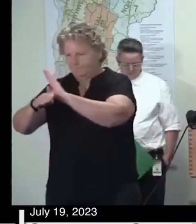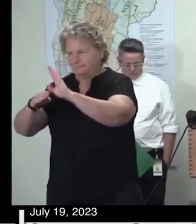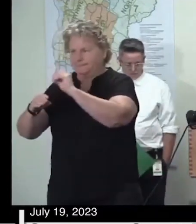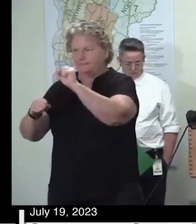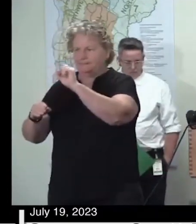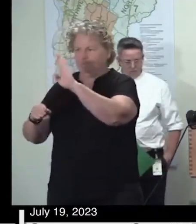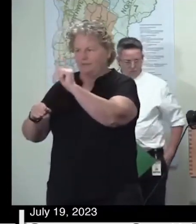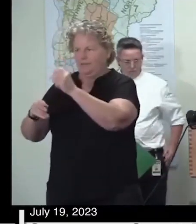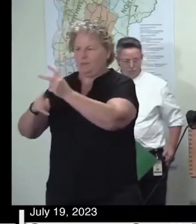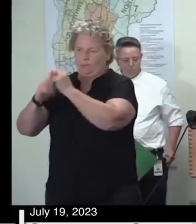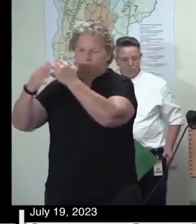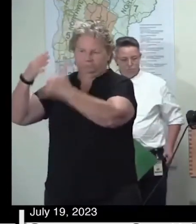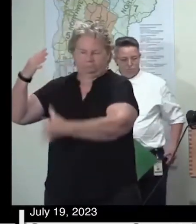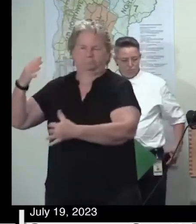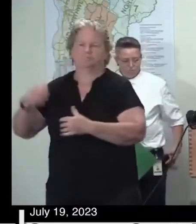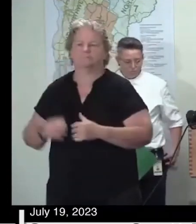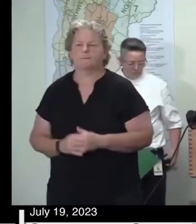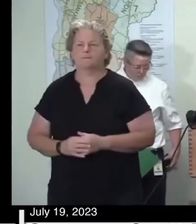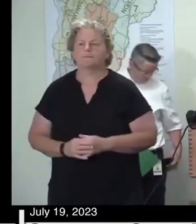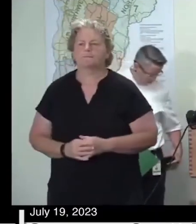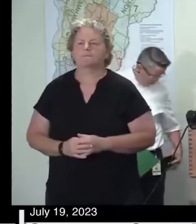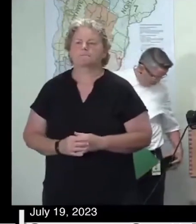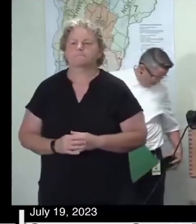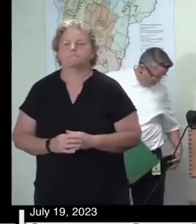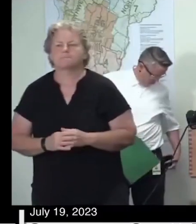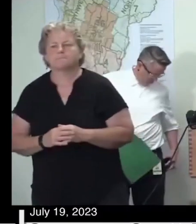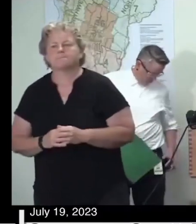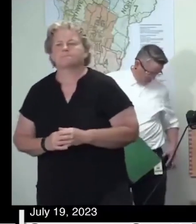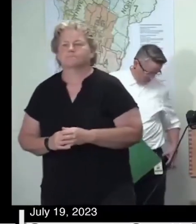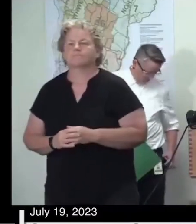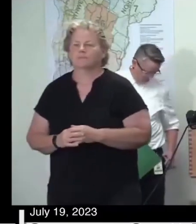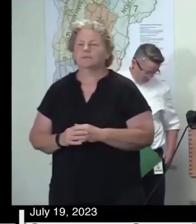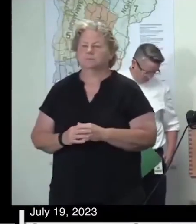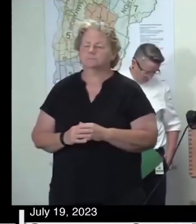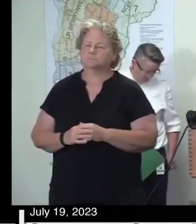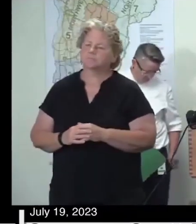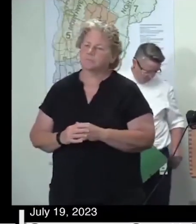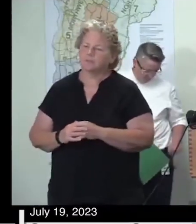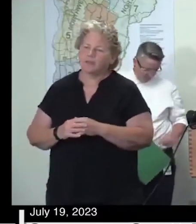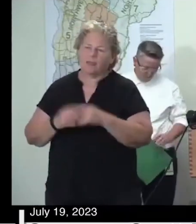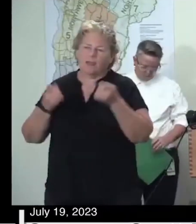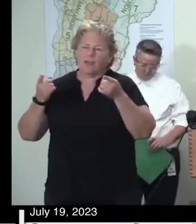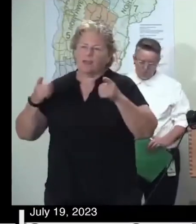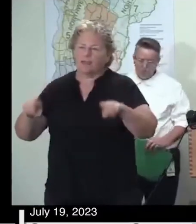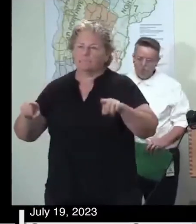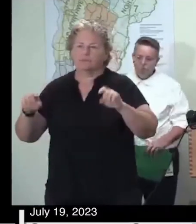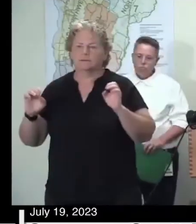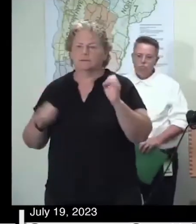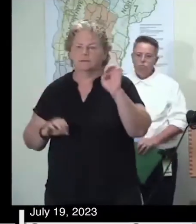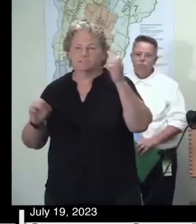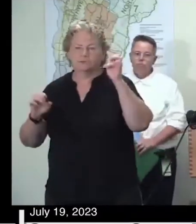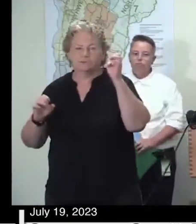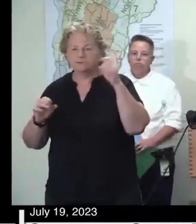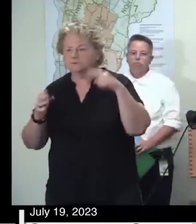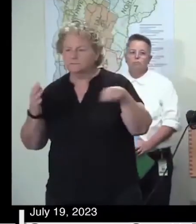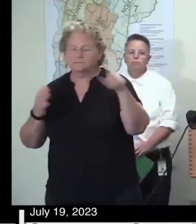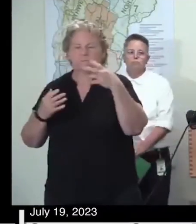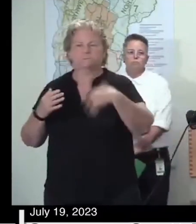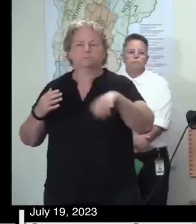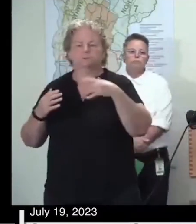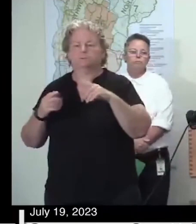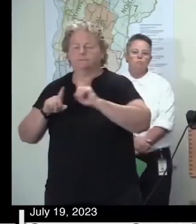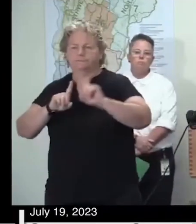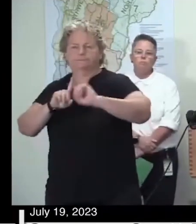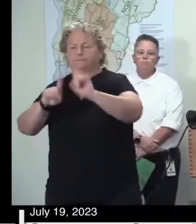very creative team looking for ways to bridge this gap as we speak. And we'll also need help from Congress